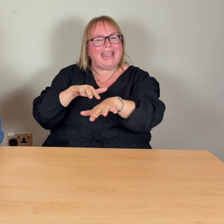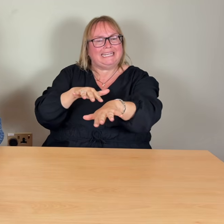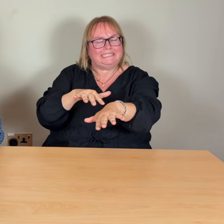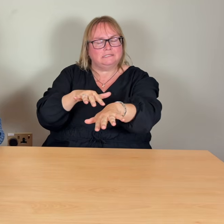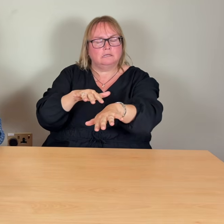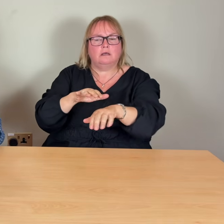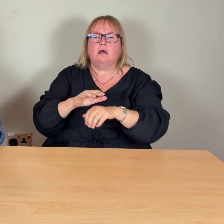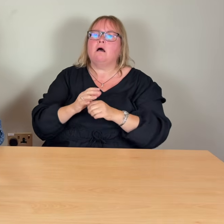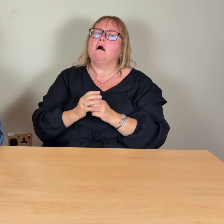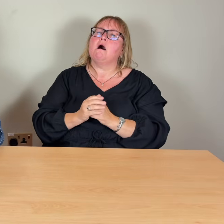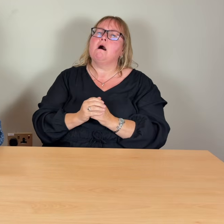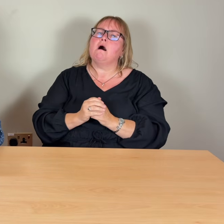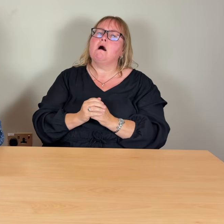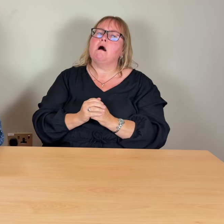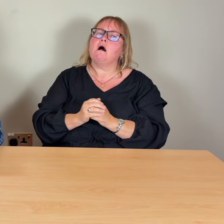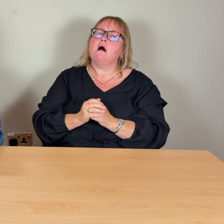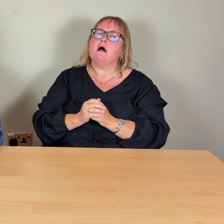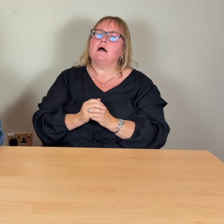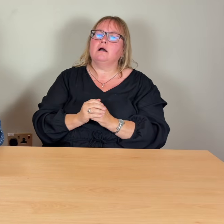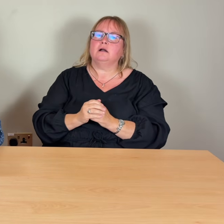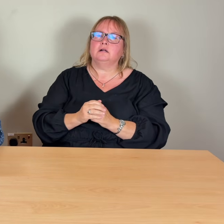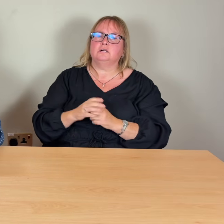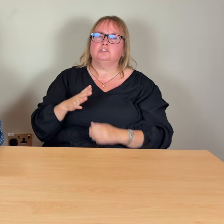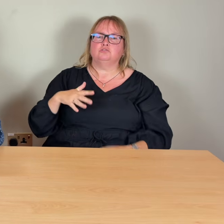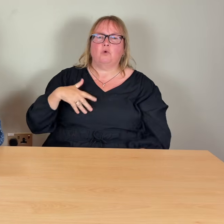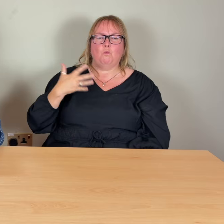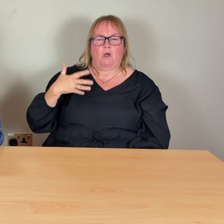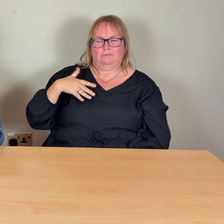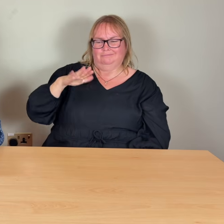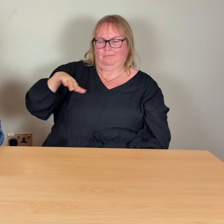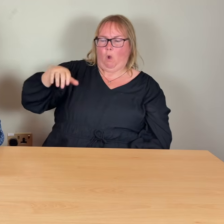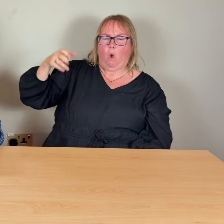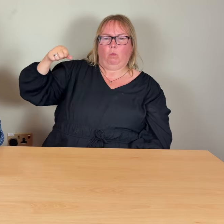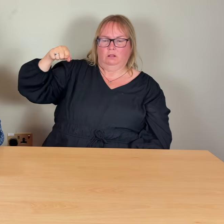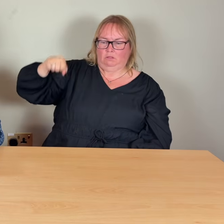is that you don't want the lanterns all being dragged along at ground level.